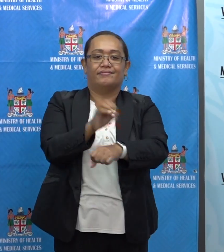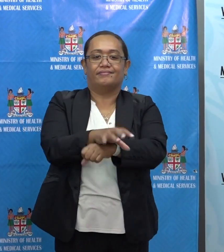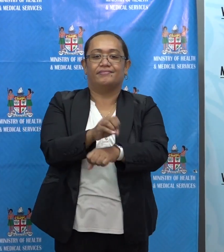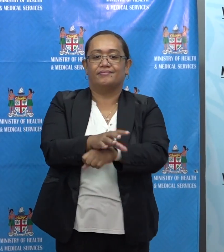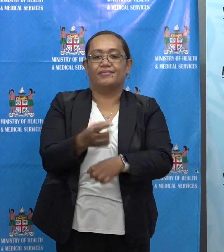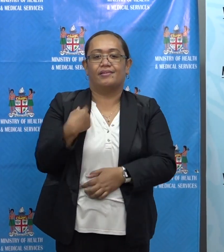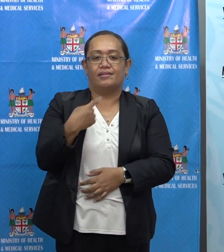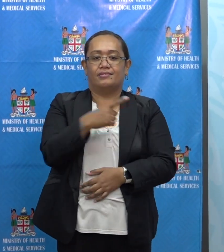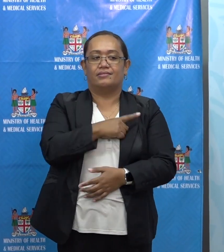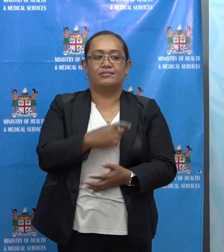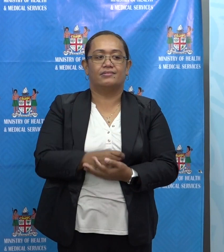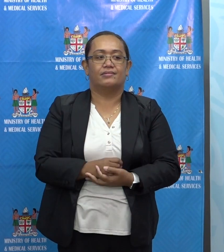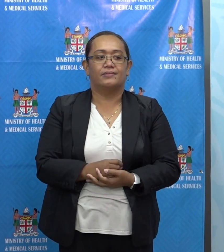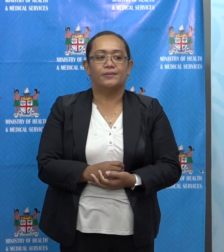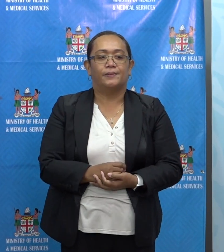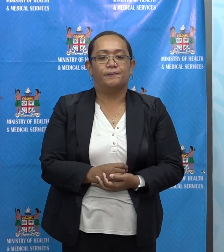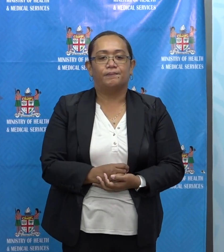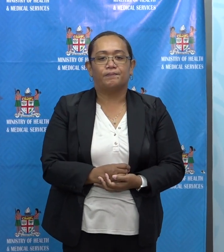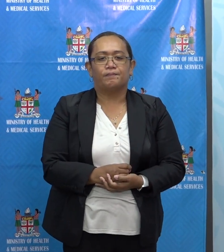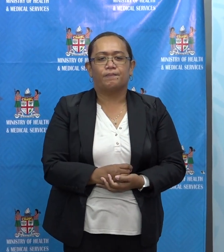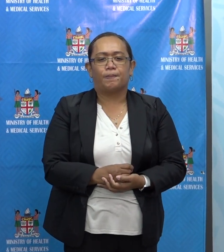those